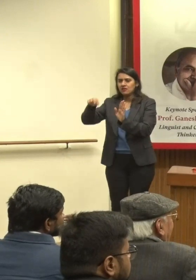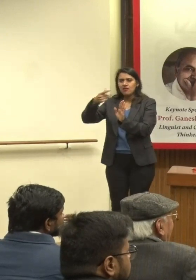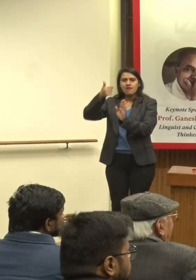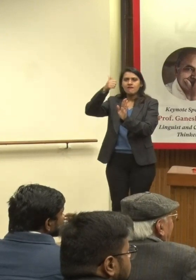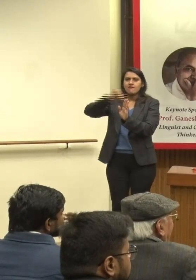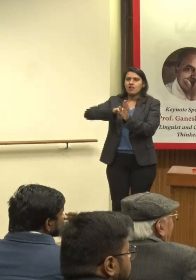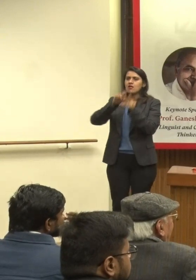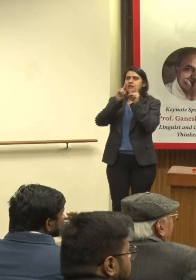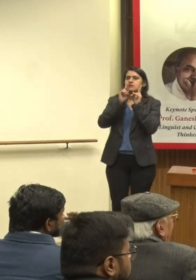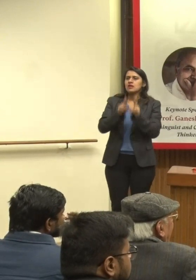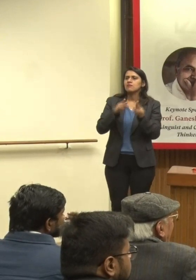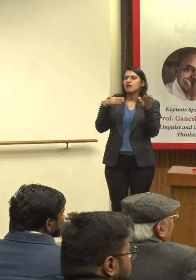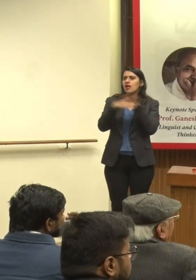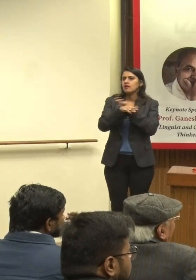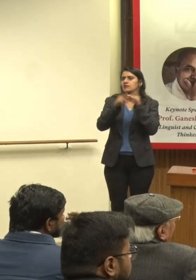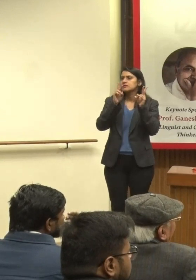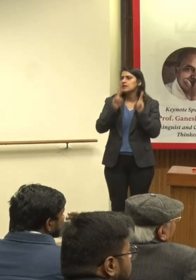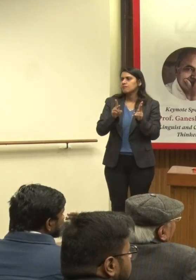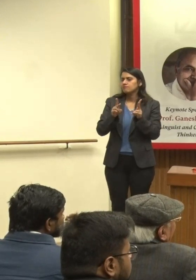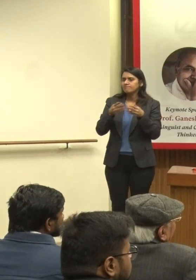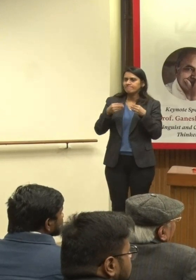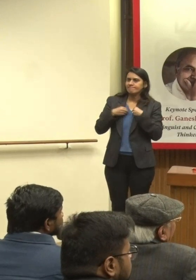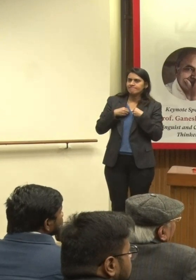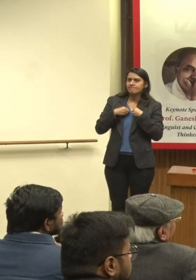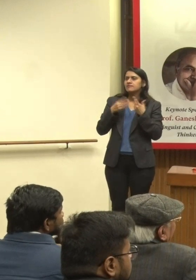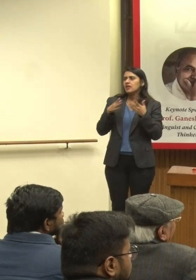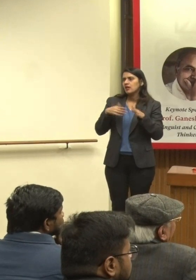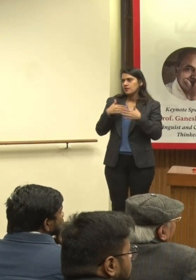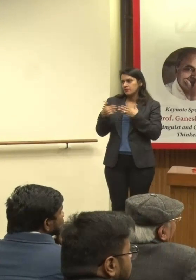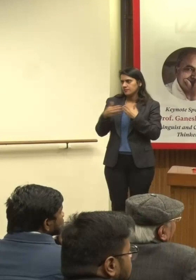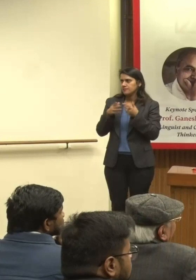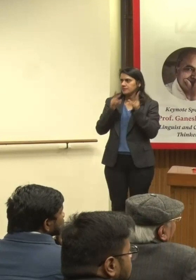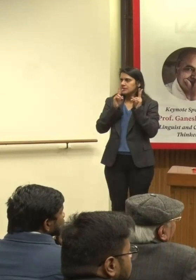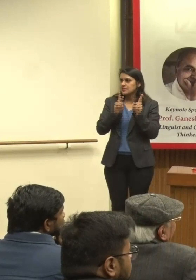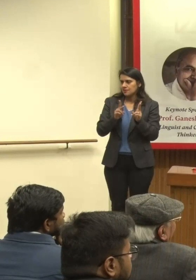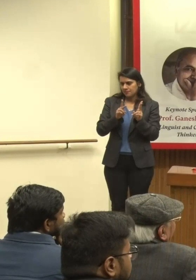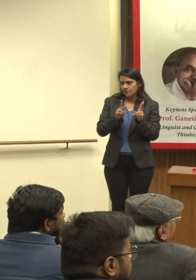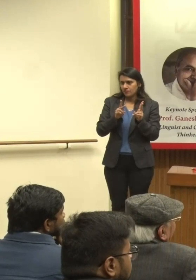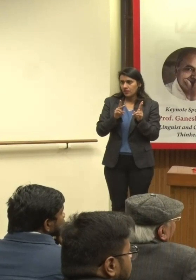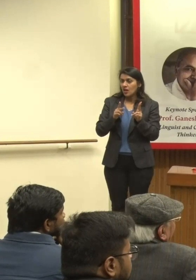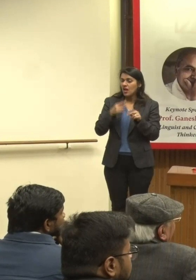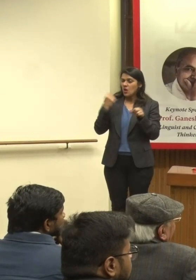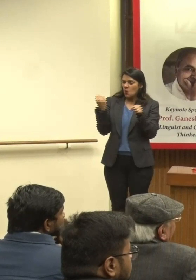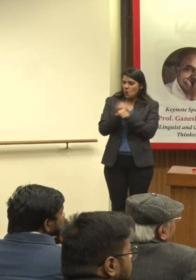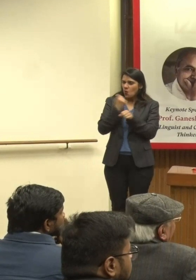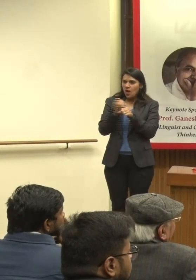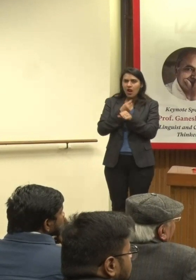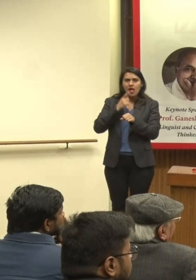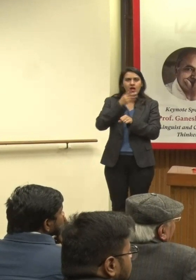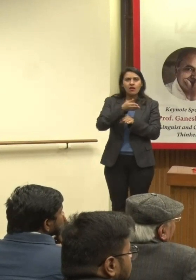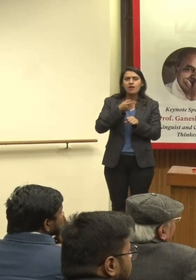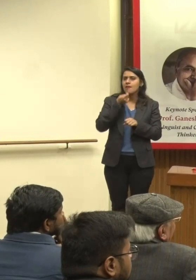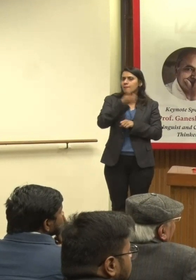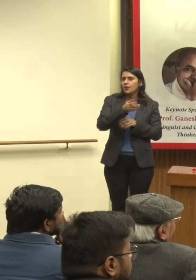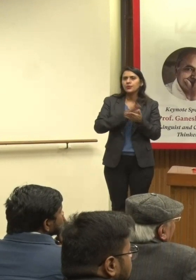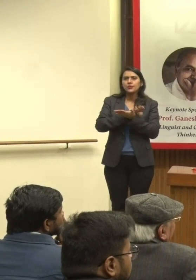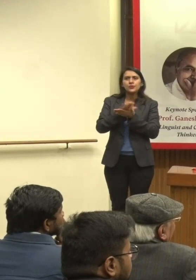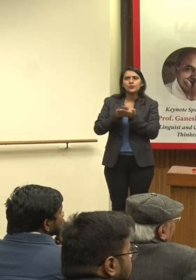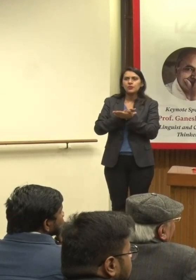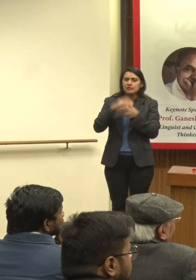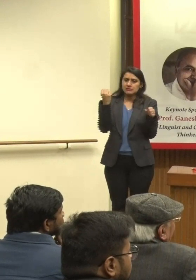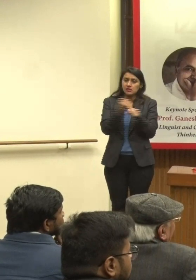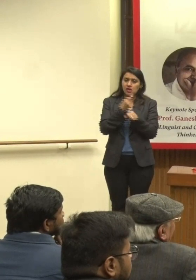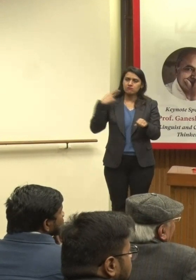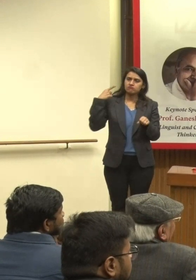lived in those settlements and they were put to hard labor, unpaid, no wages were